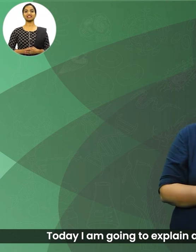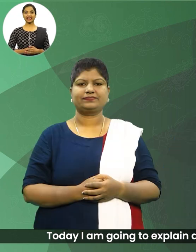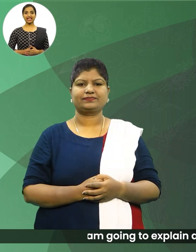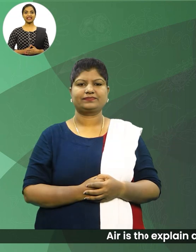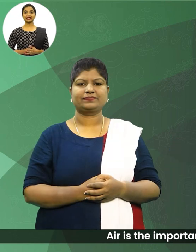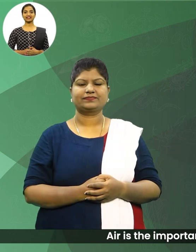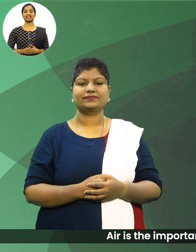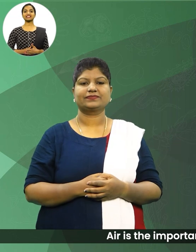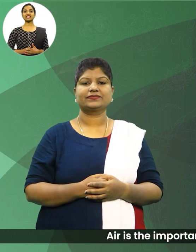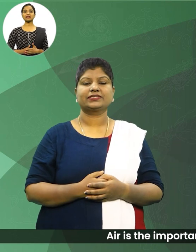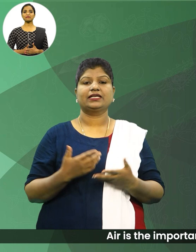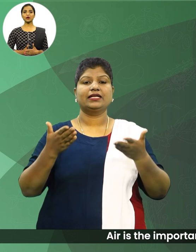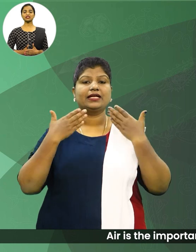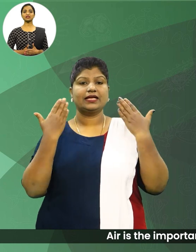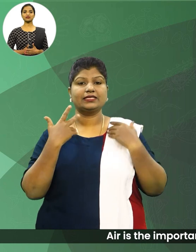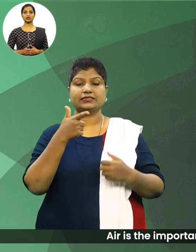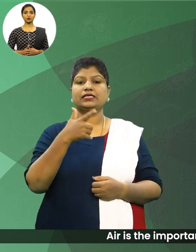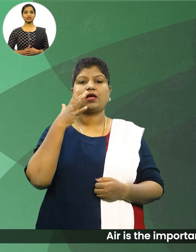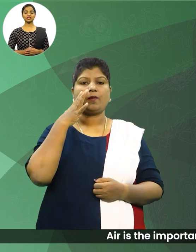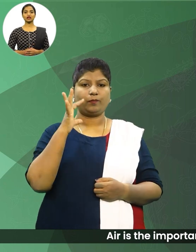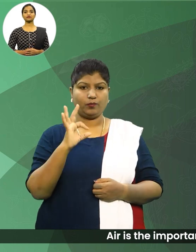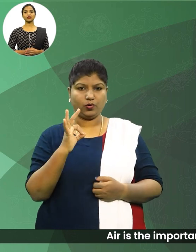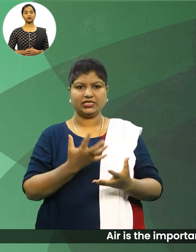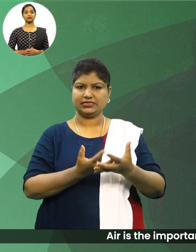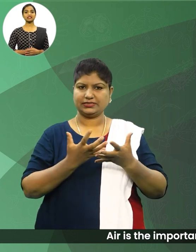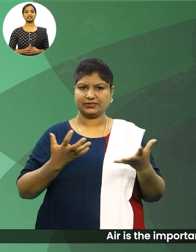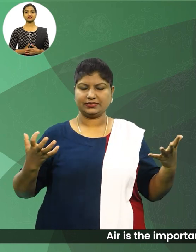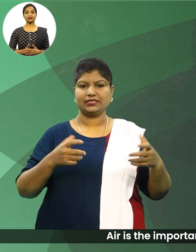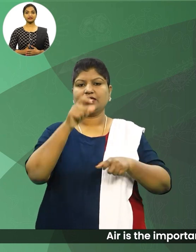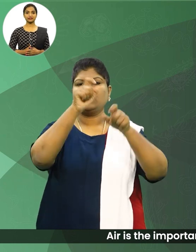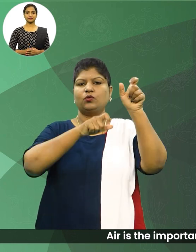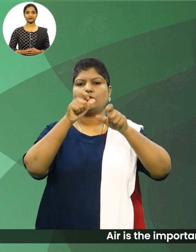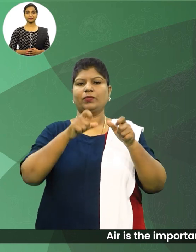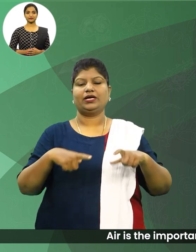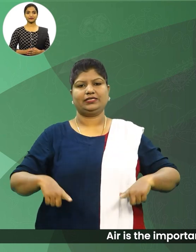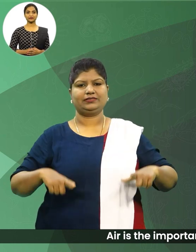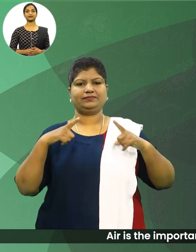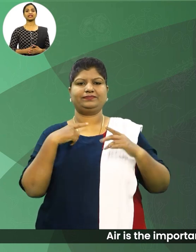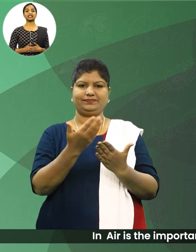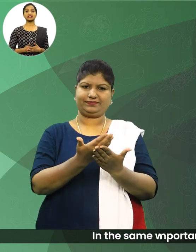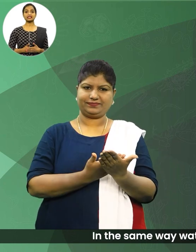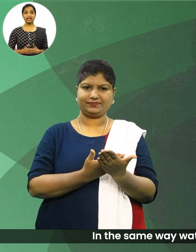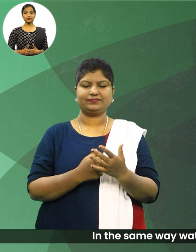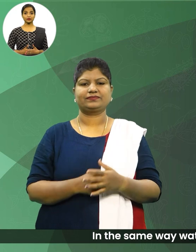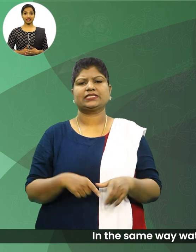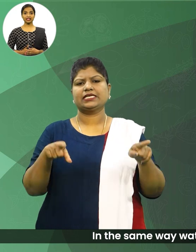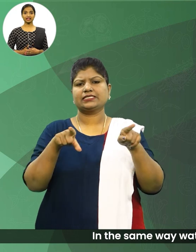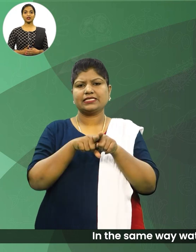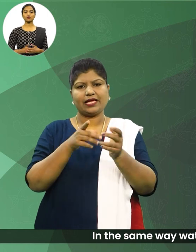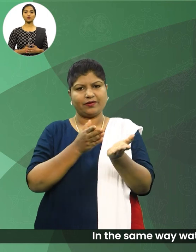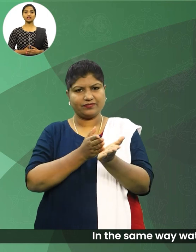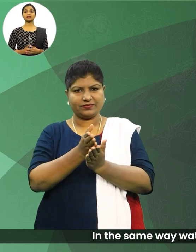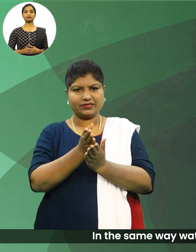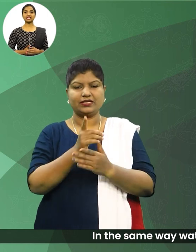Air is the important resource for human survival. In the same way